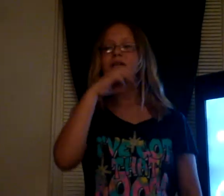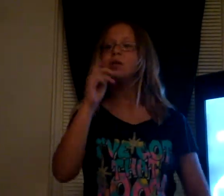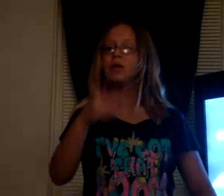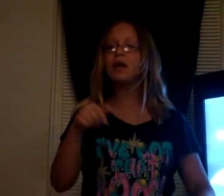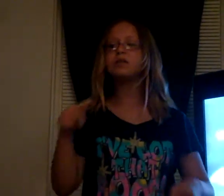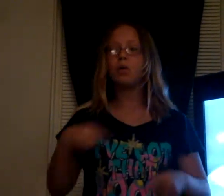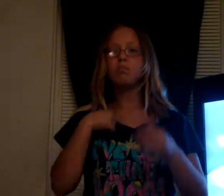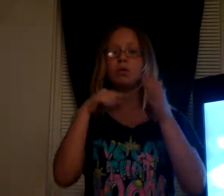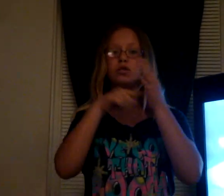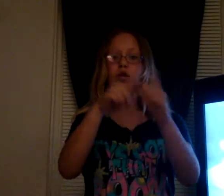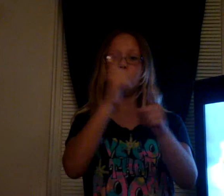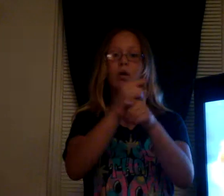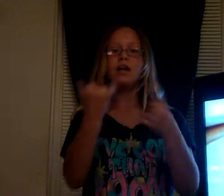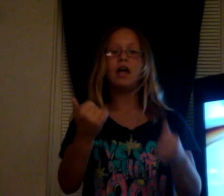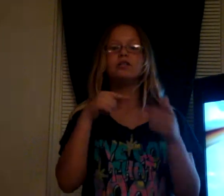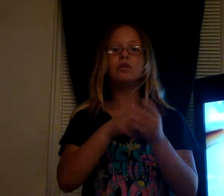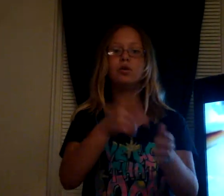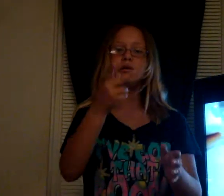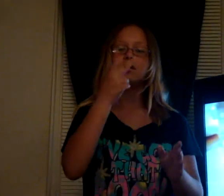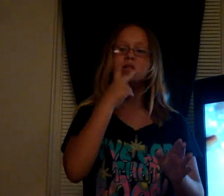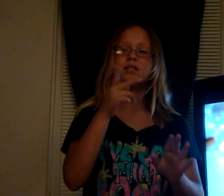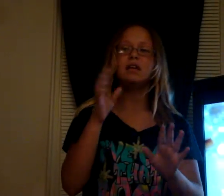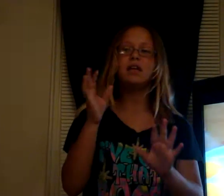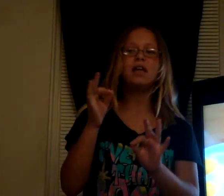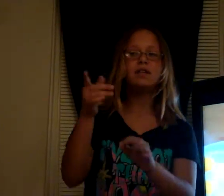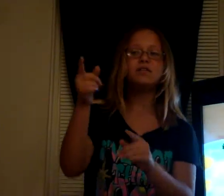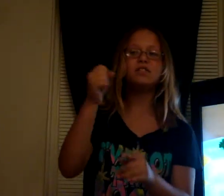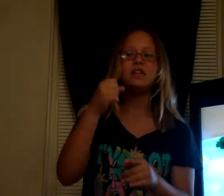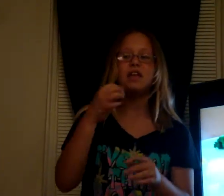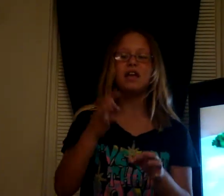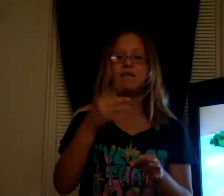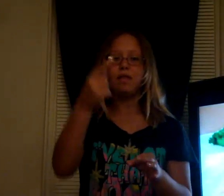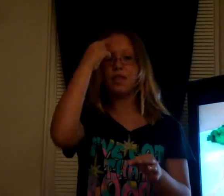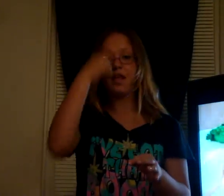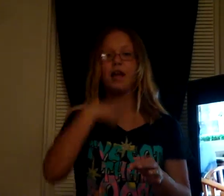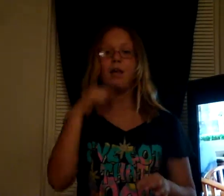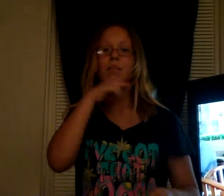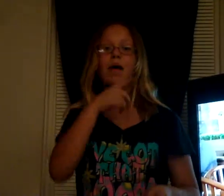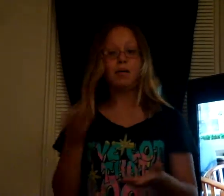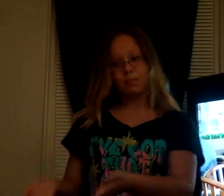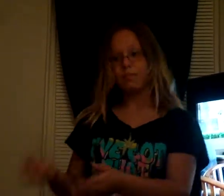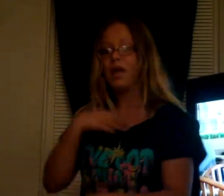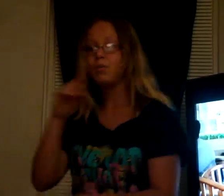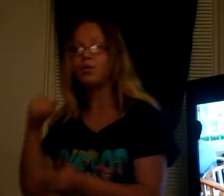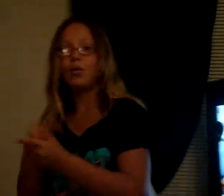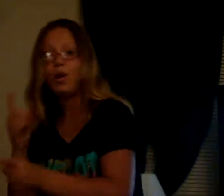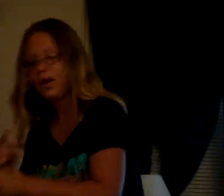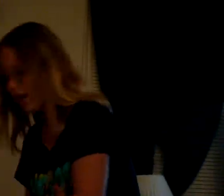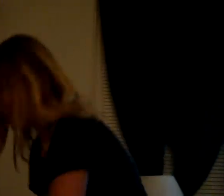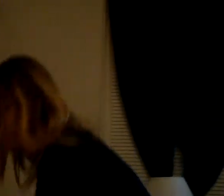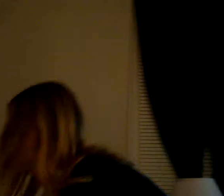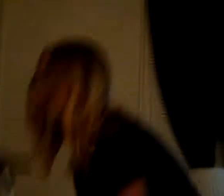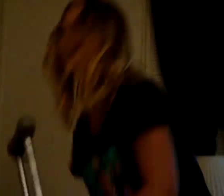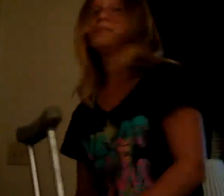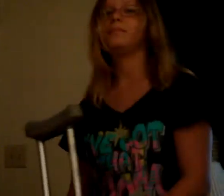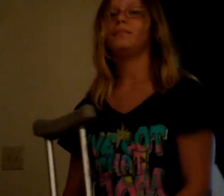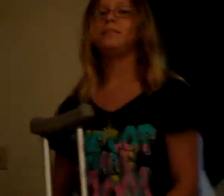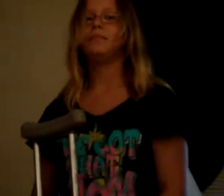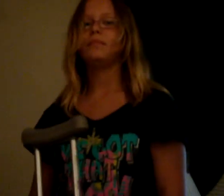Despicable Me has come to Ion, with new creations served with all your favorites. Exactly. Ion. Thank you. That's it.